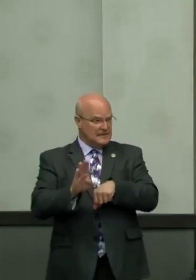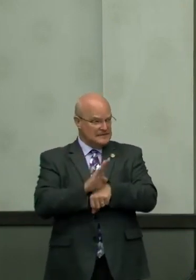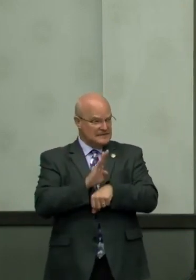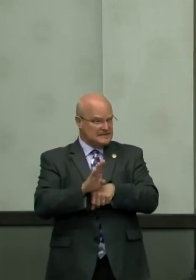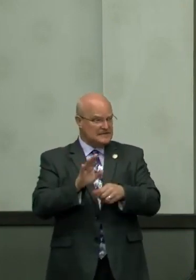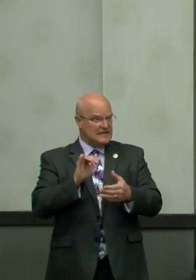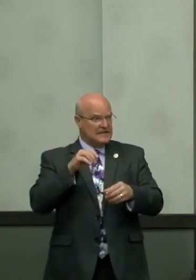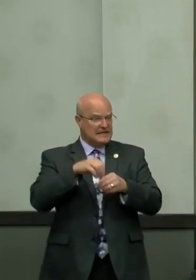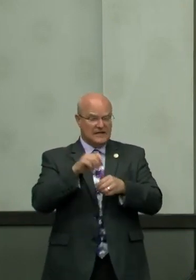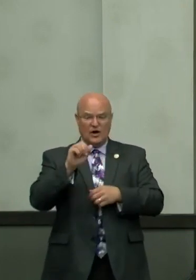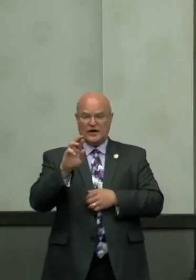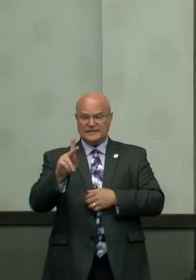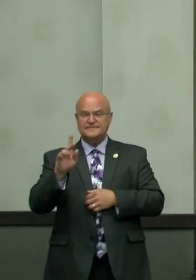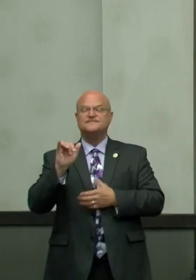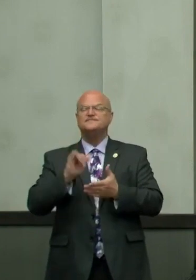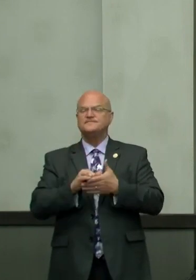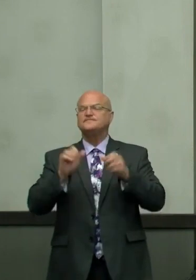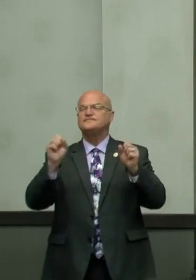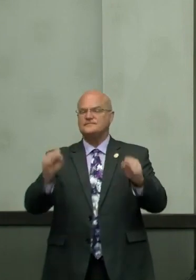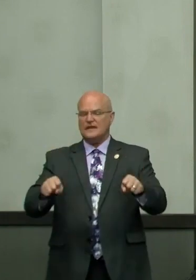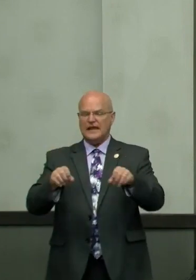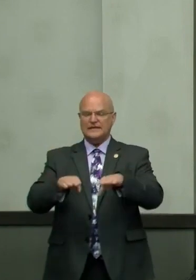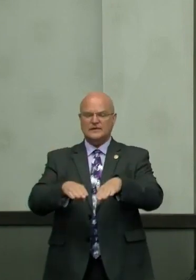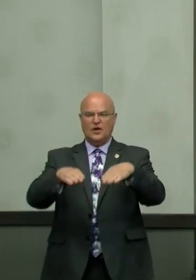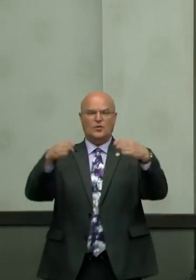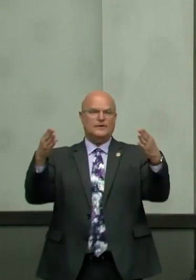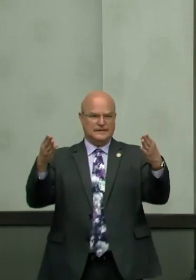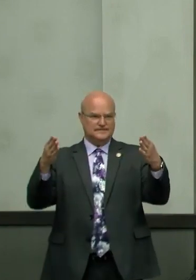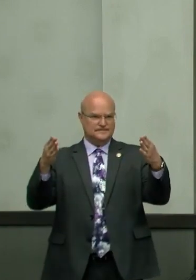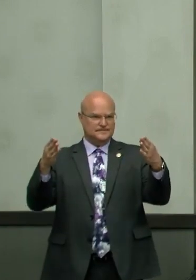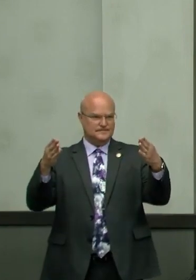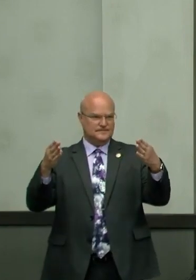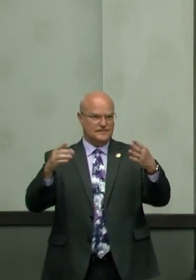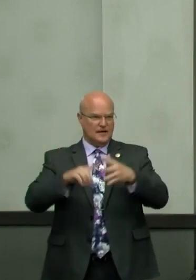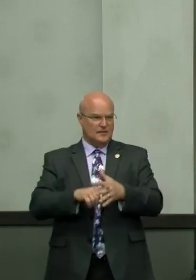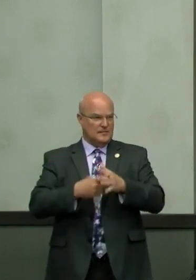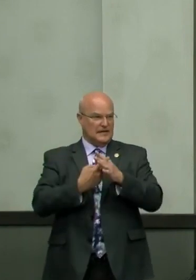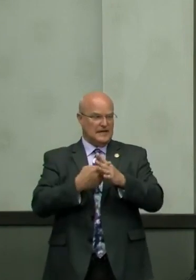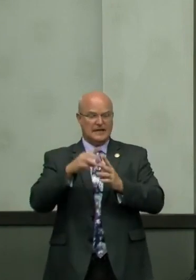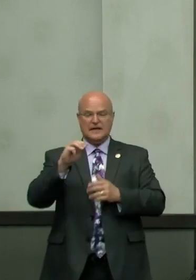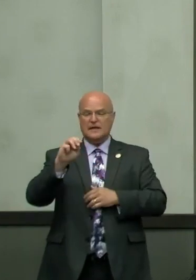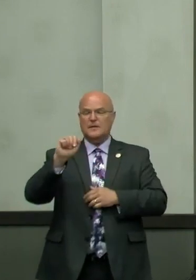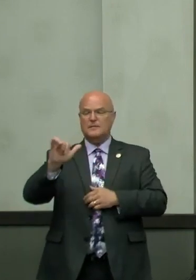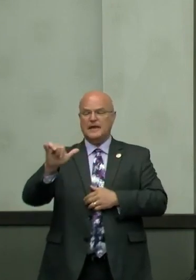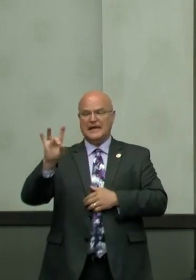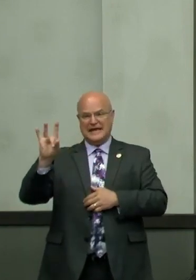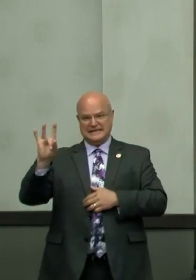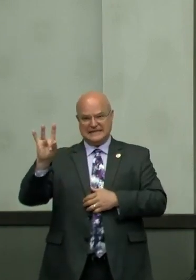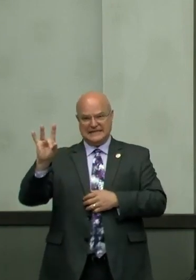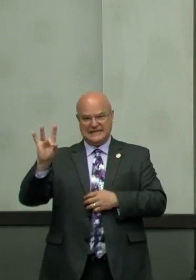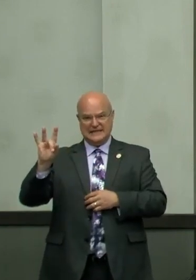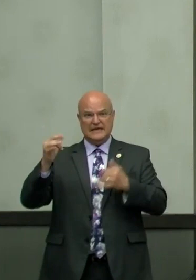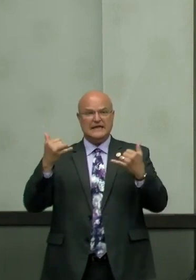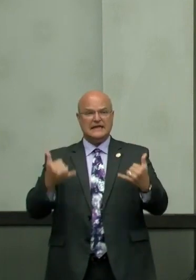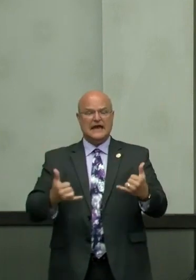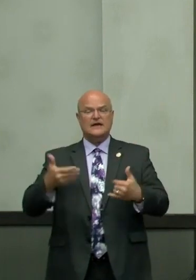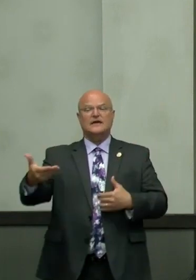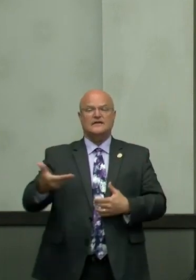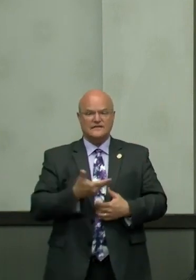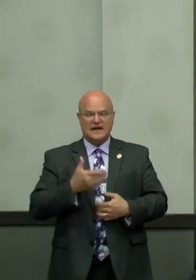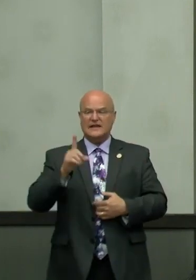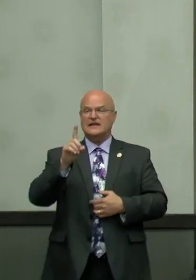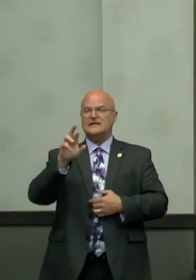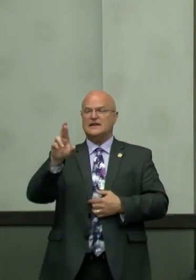businesses in Arkansas that we're able to lift a restriction on effective May 18th. With that, let me